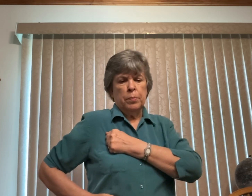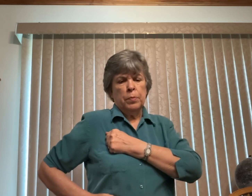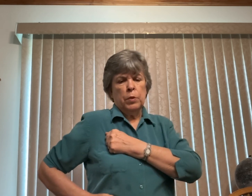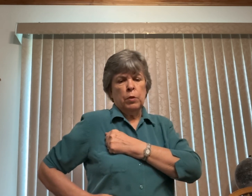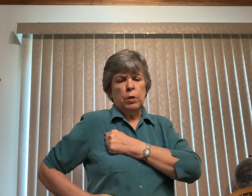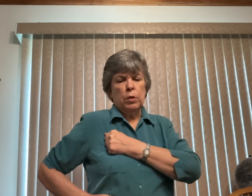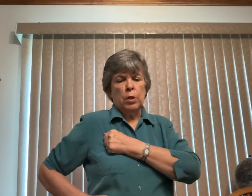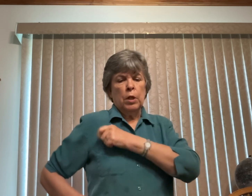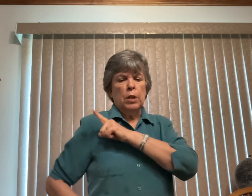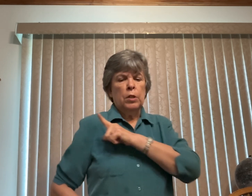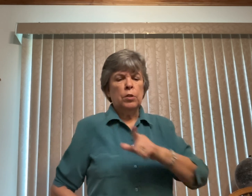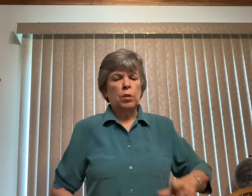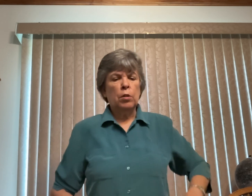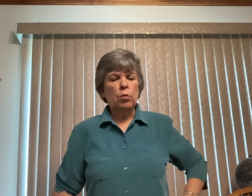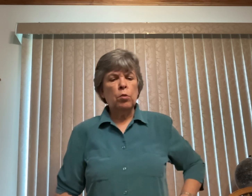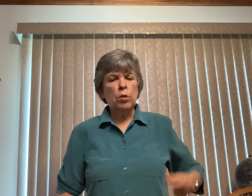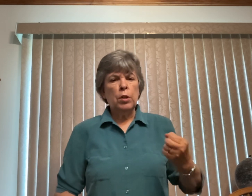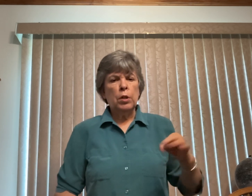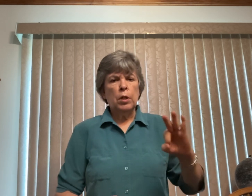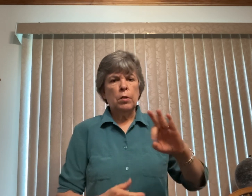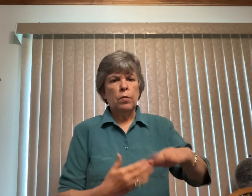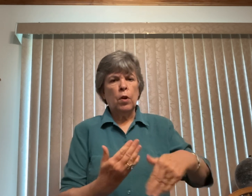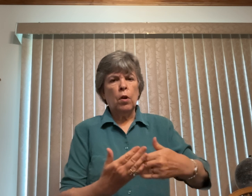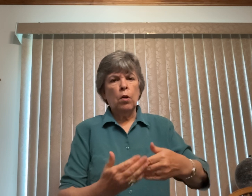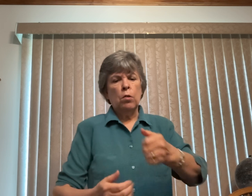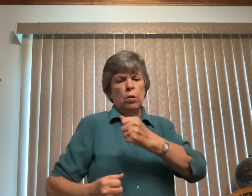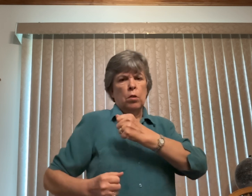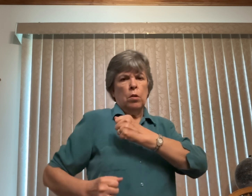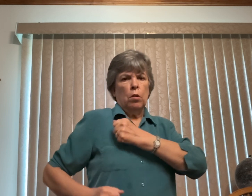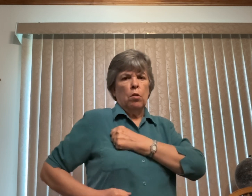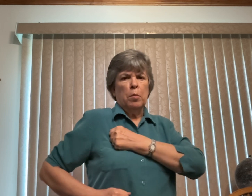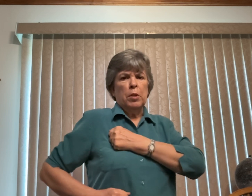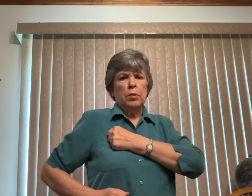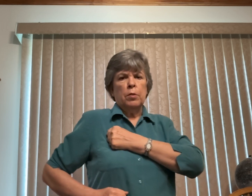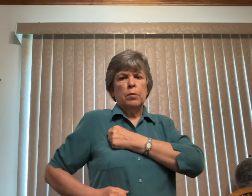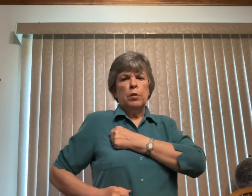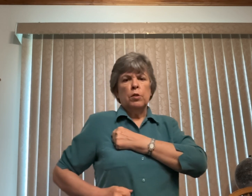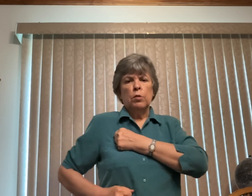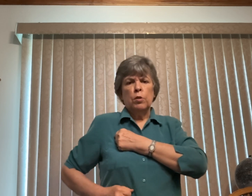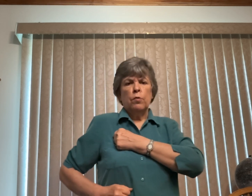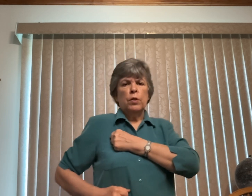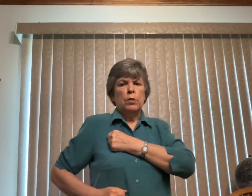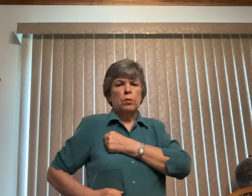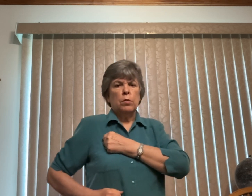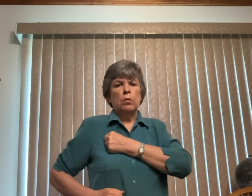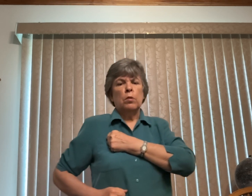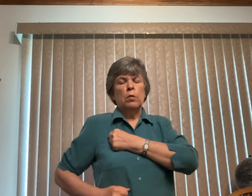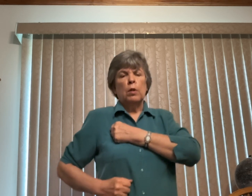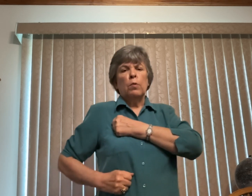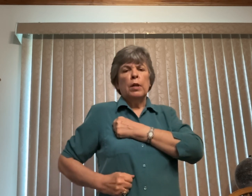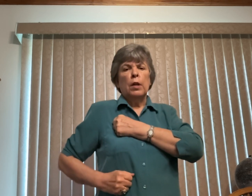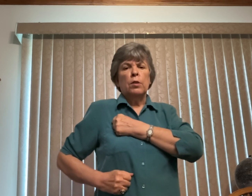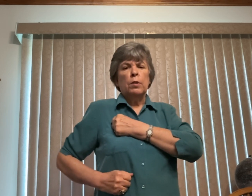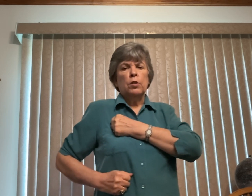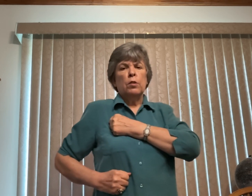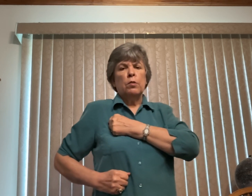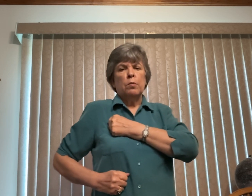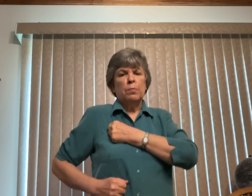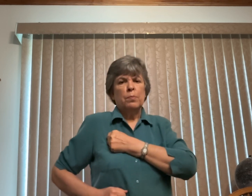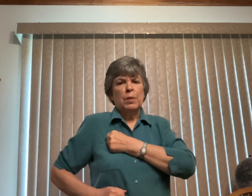So he's the Lord of all armies. And your fists are right under each other. I have to